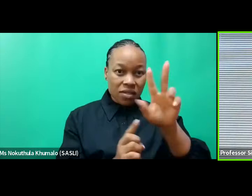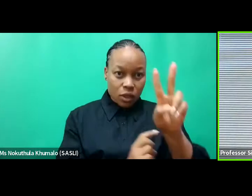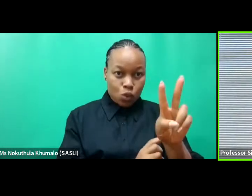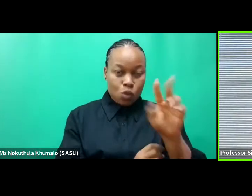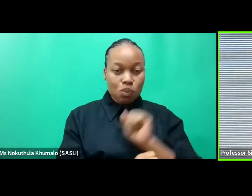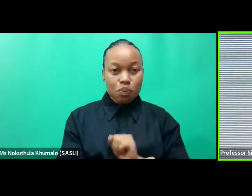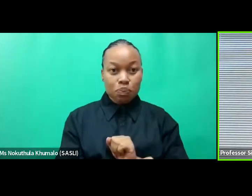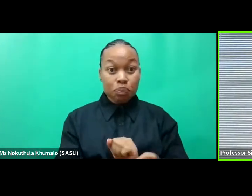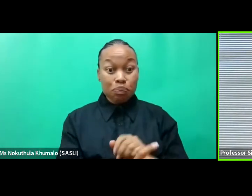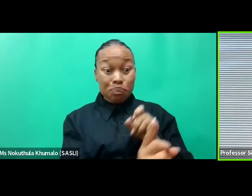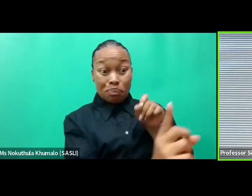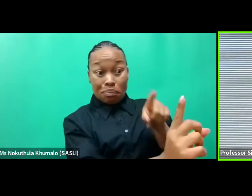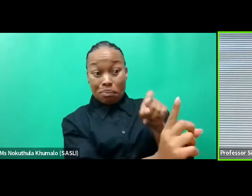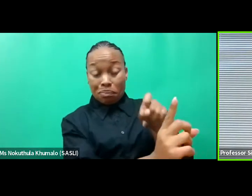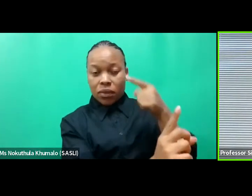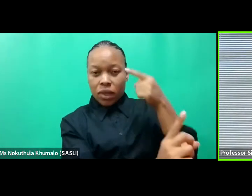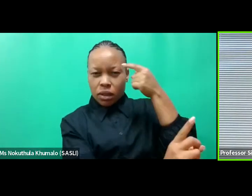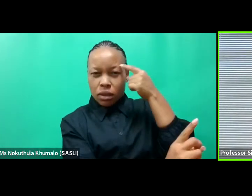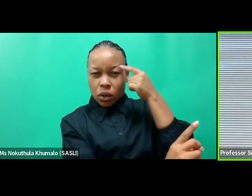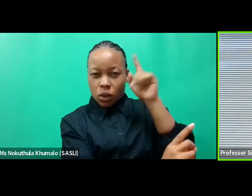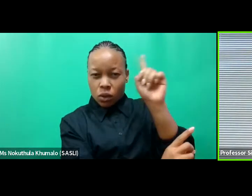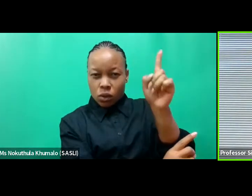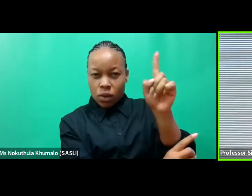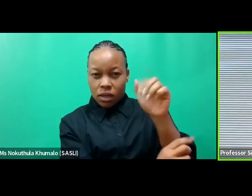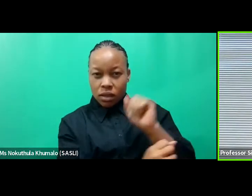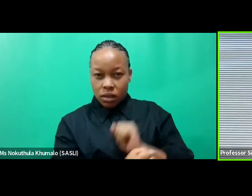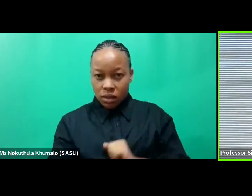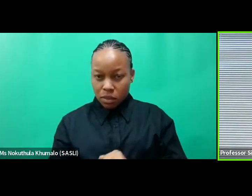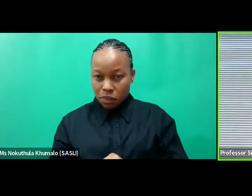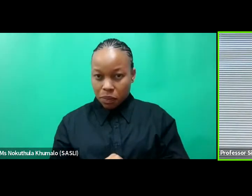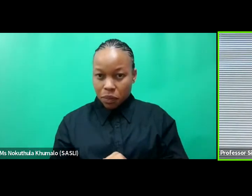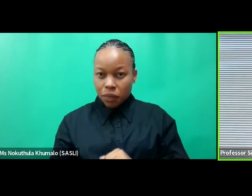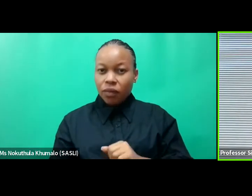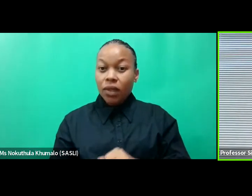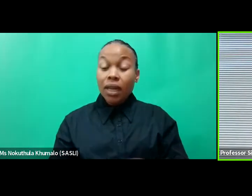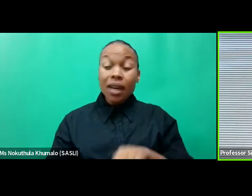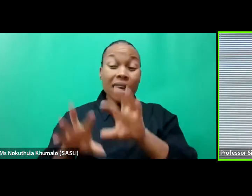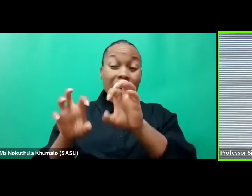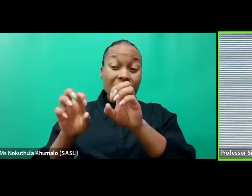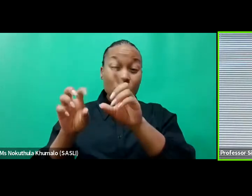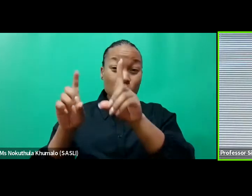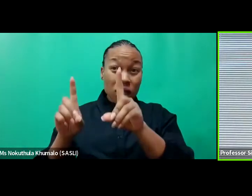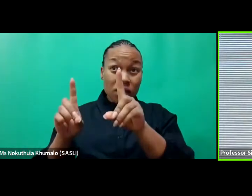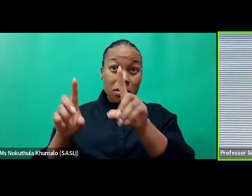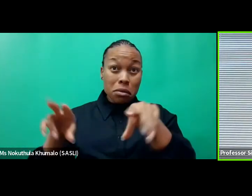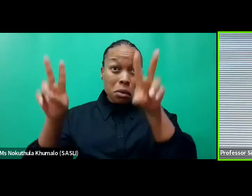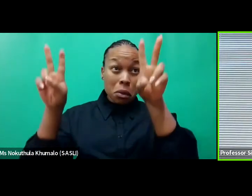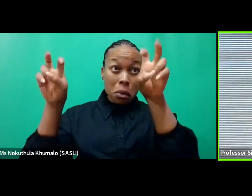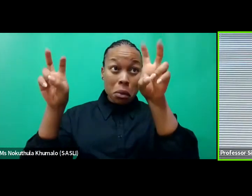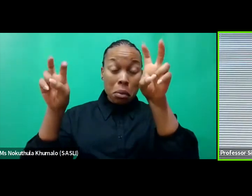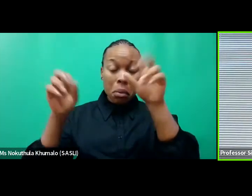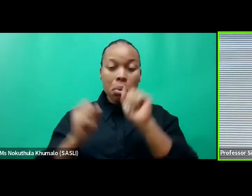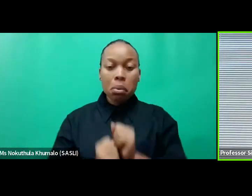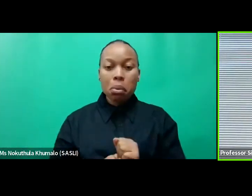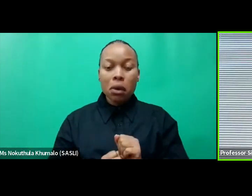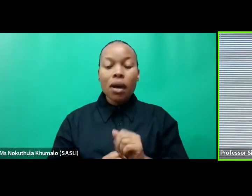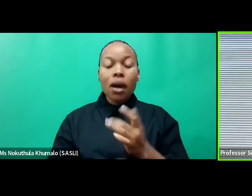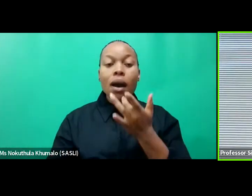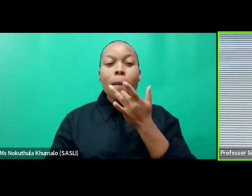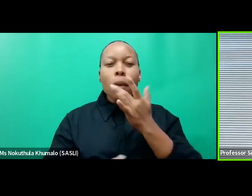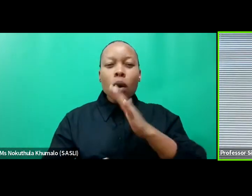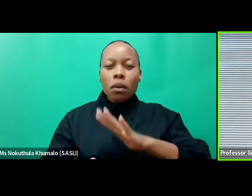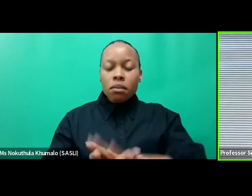mentioned that it is the promise of, it's a promise for humanity. The promise for humanity